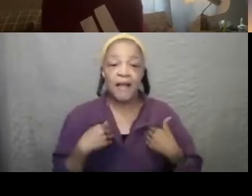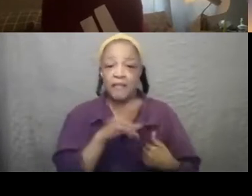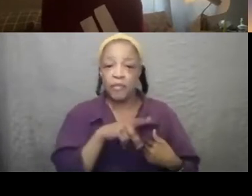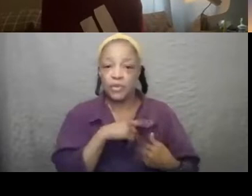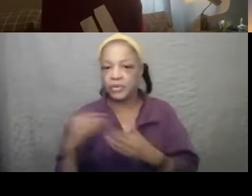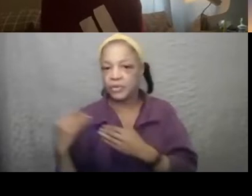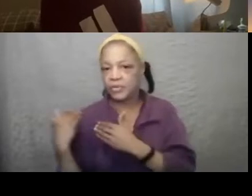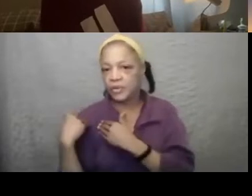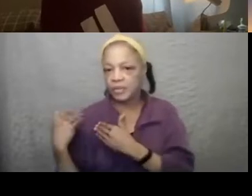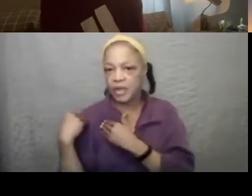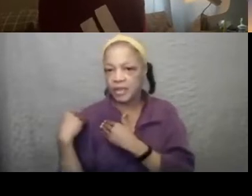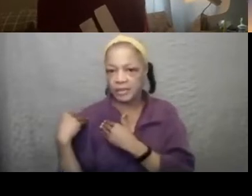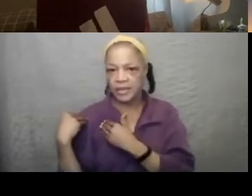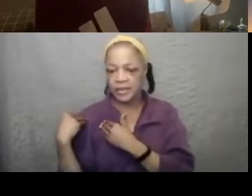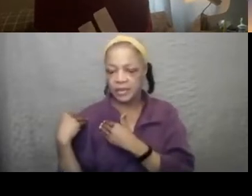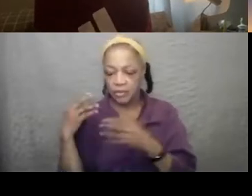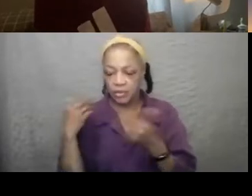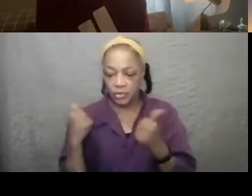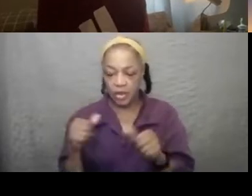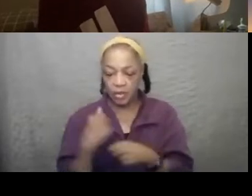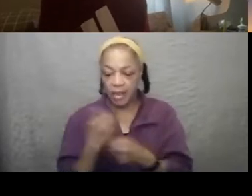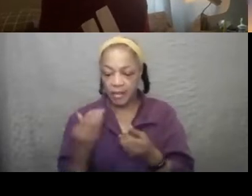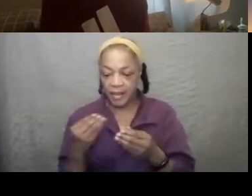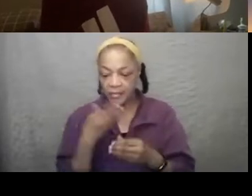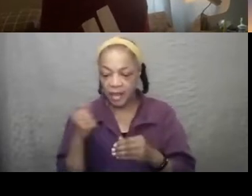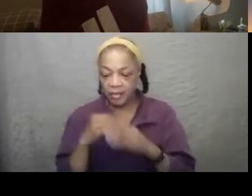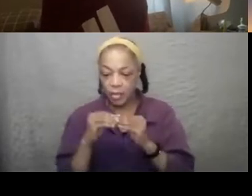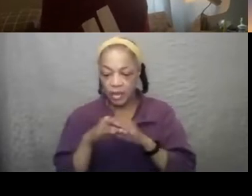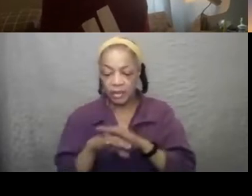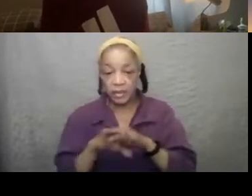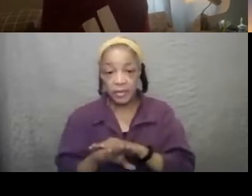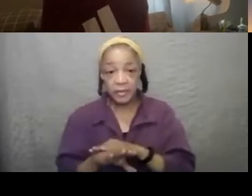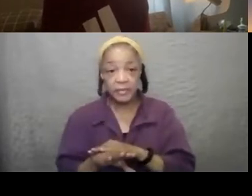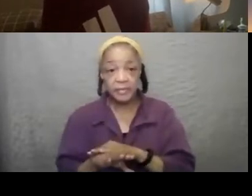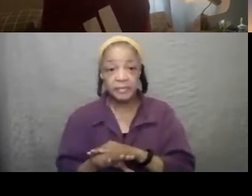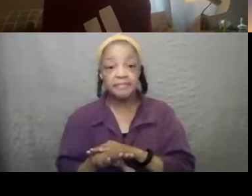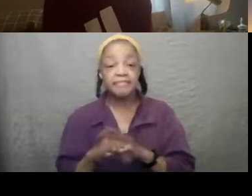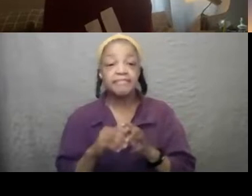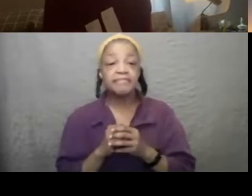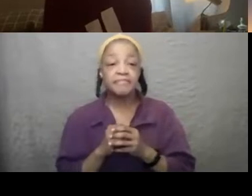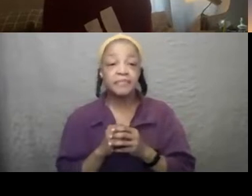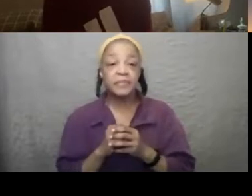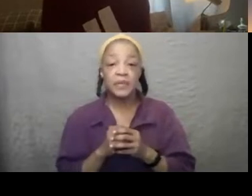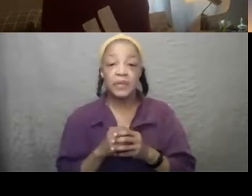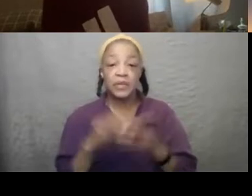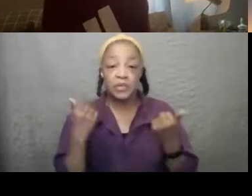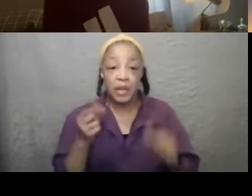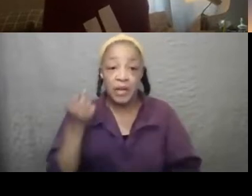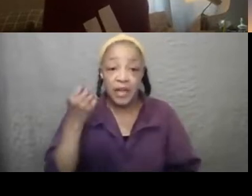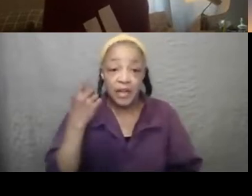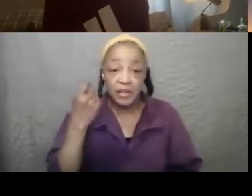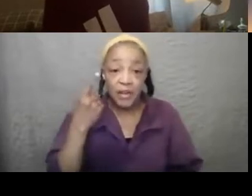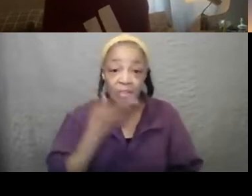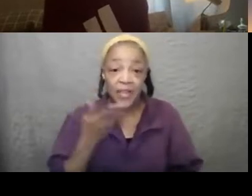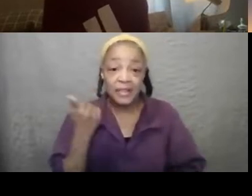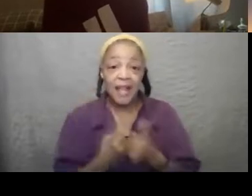to try and make things more accessible for everybody, to try and not understand the lived experience, but to try and understand that there are things that